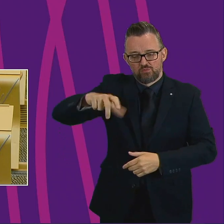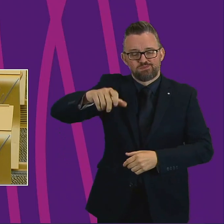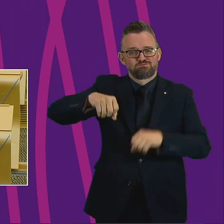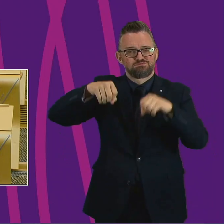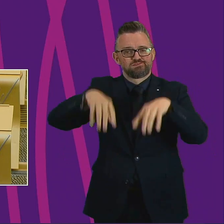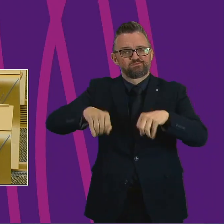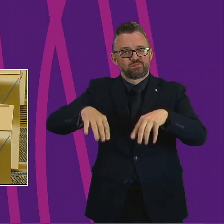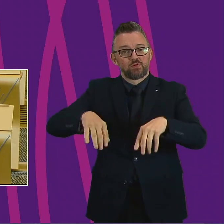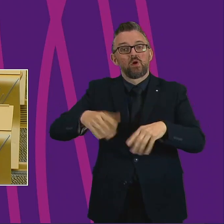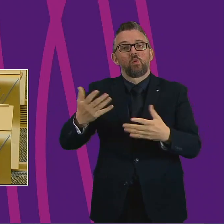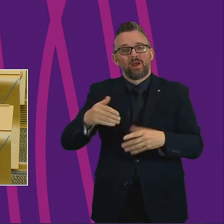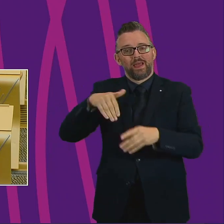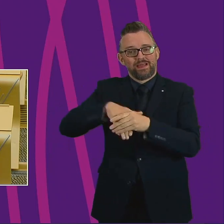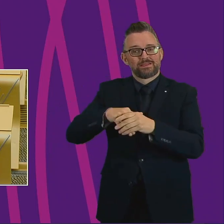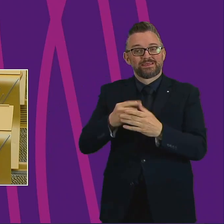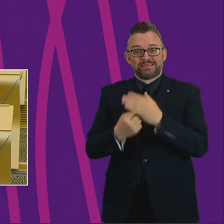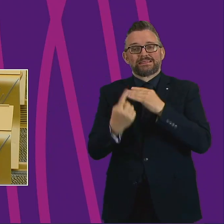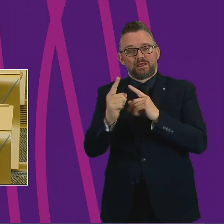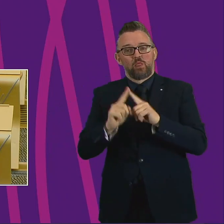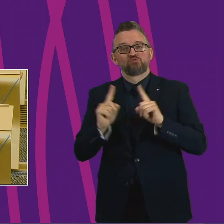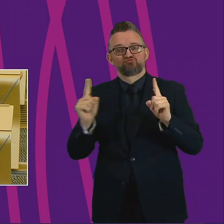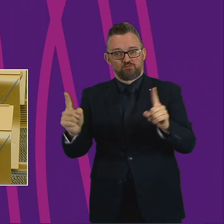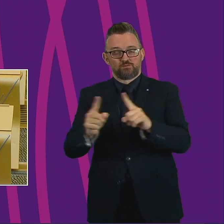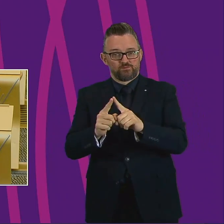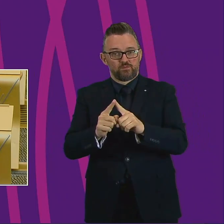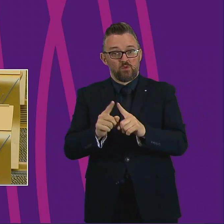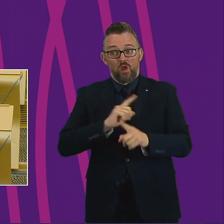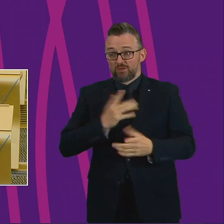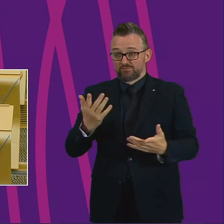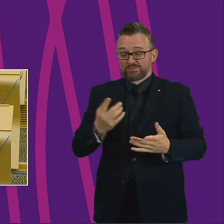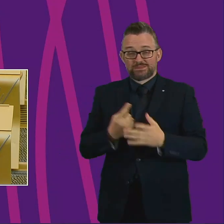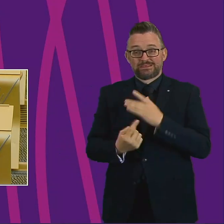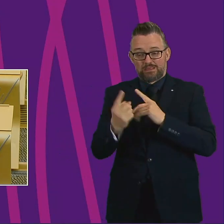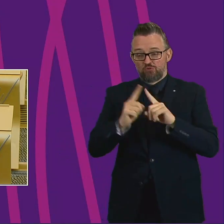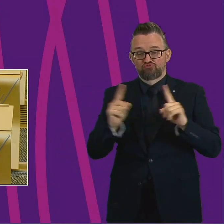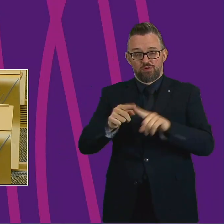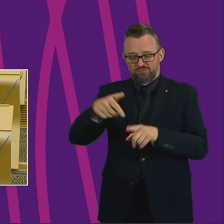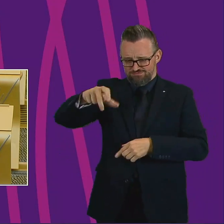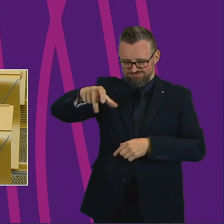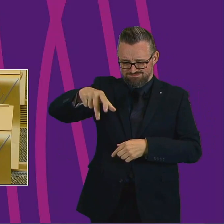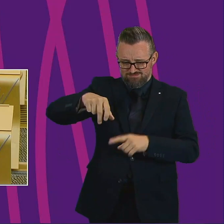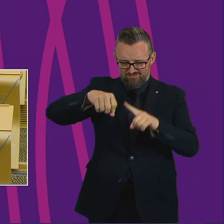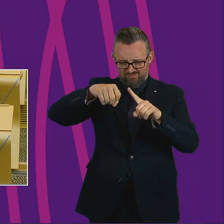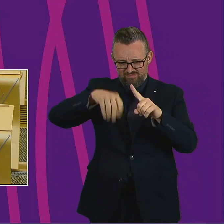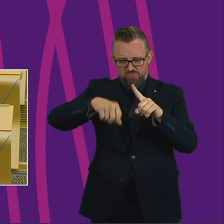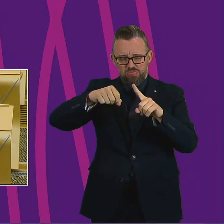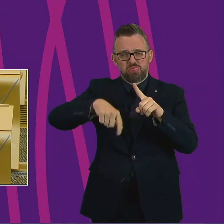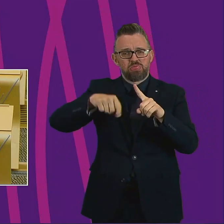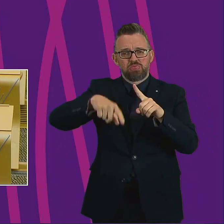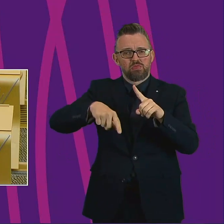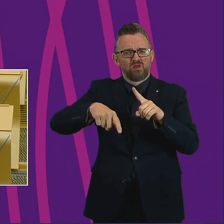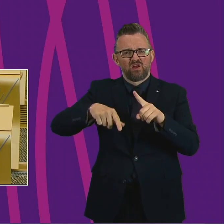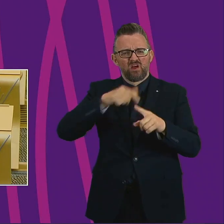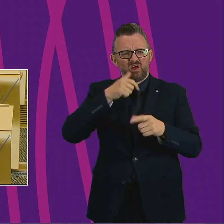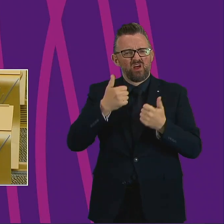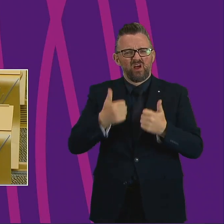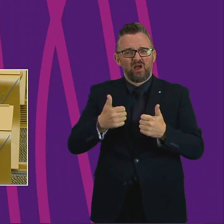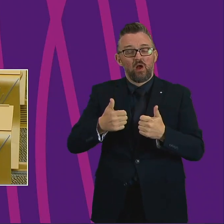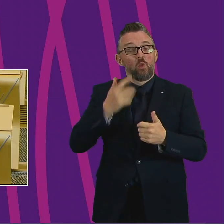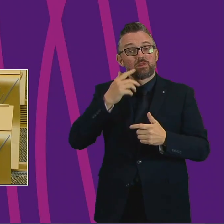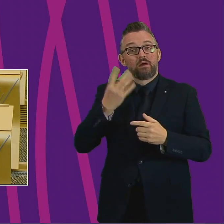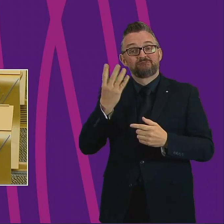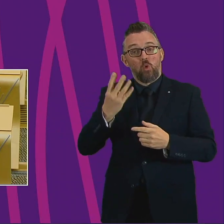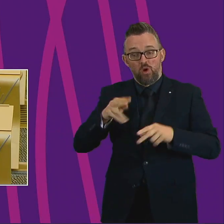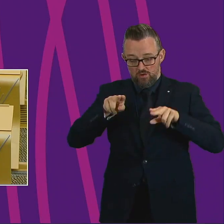in single rooms, where inevitably as a single room the water flow was not as great as if you were in a 4-bedded bay where